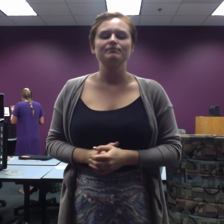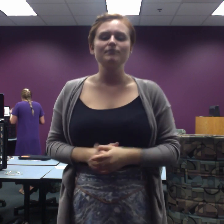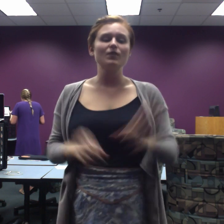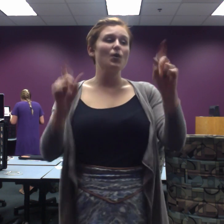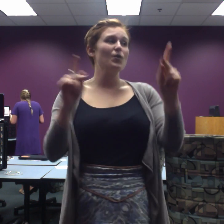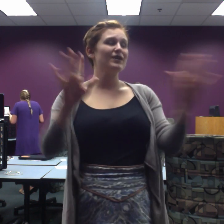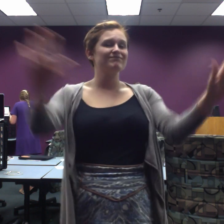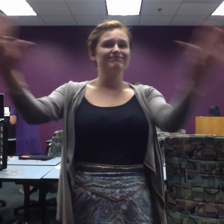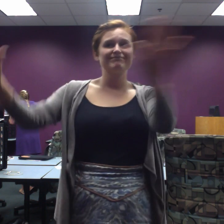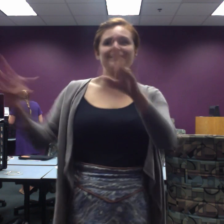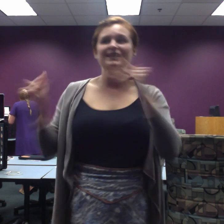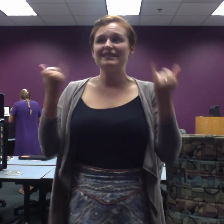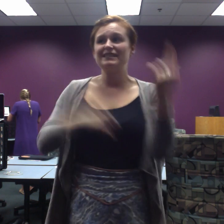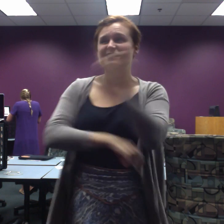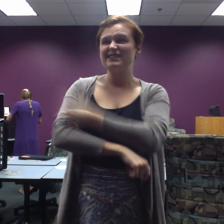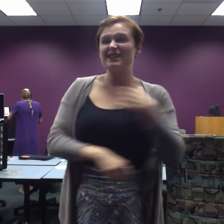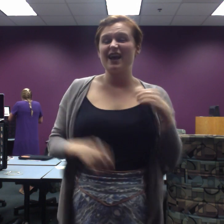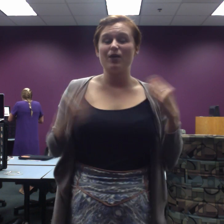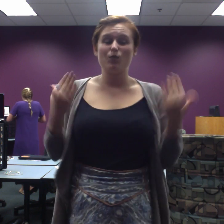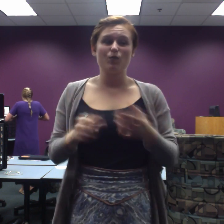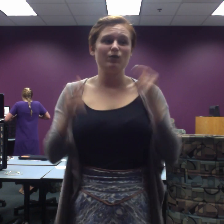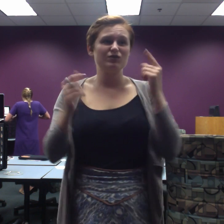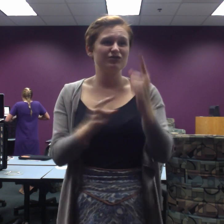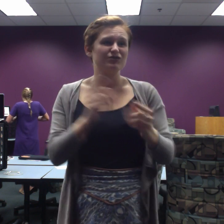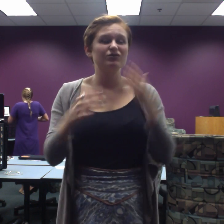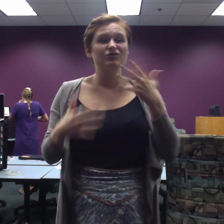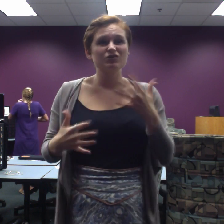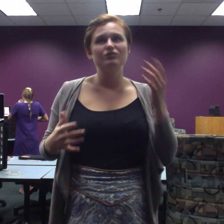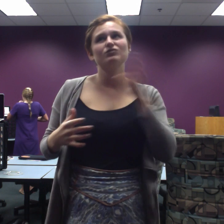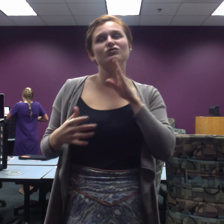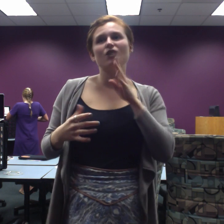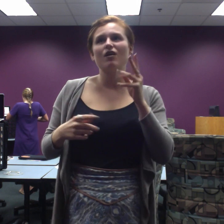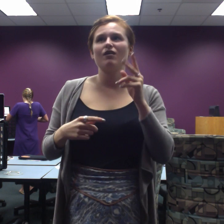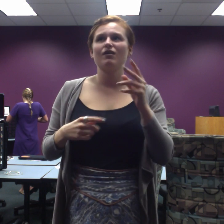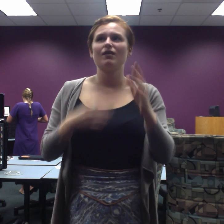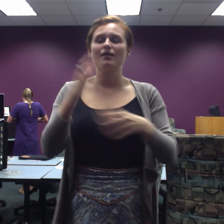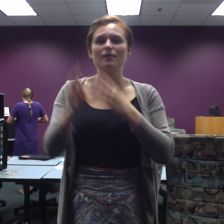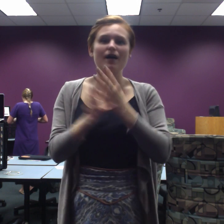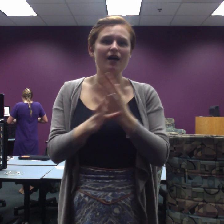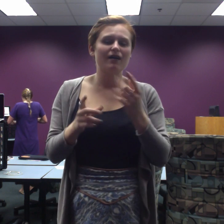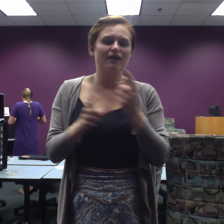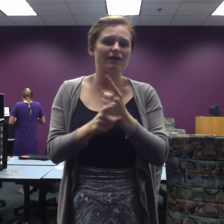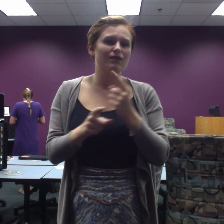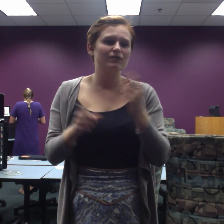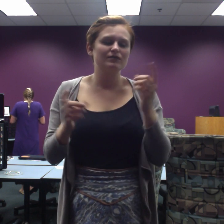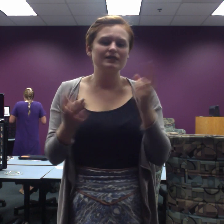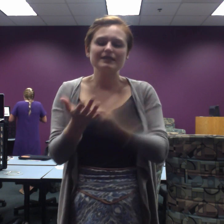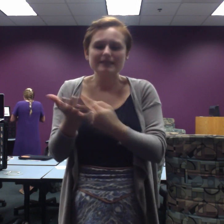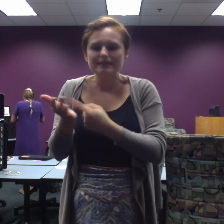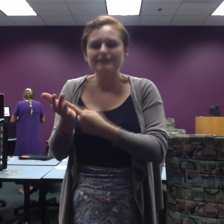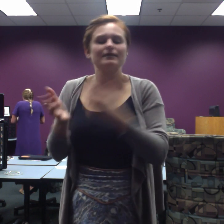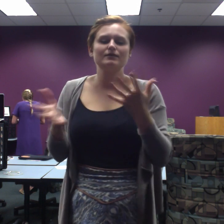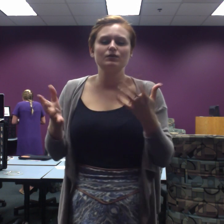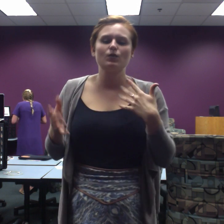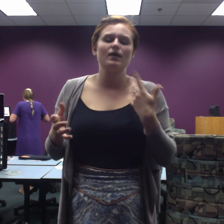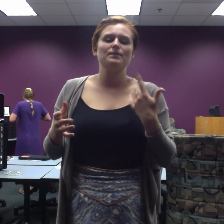system. And you know, we just had lunch and we're sitting here, and our bodies are actually doing the things that we're going to talk about right